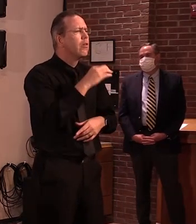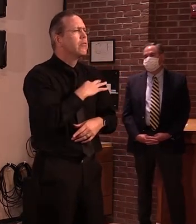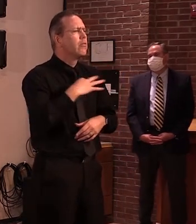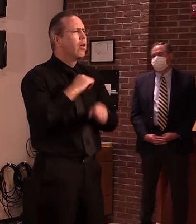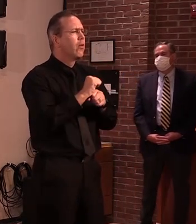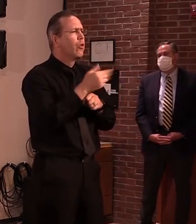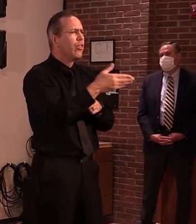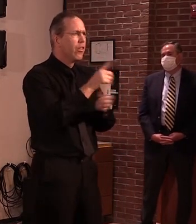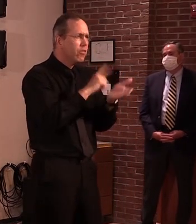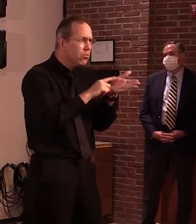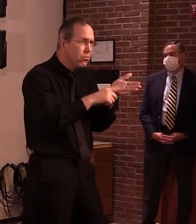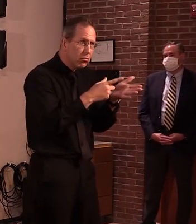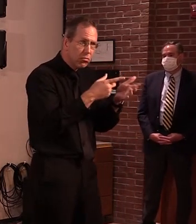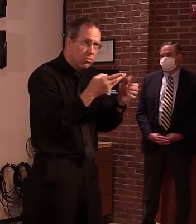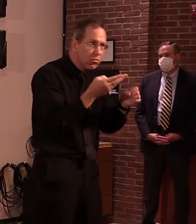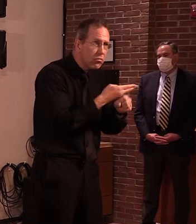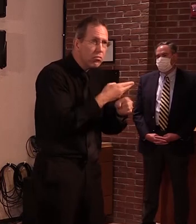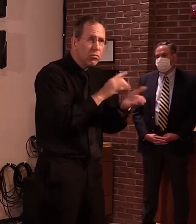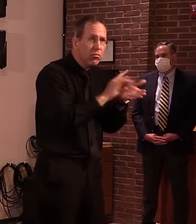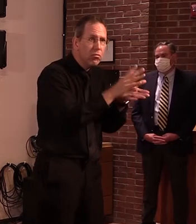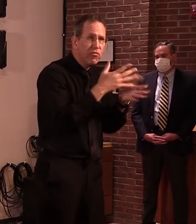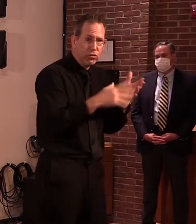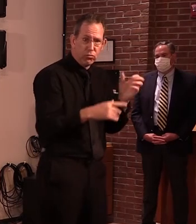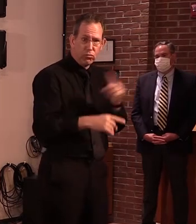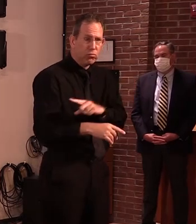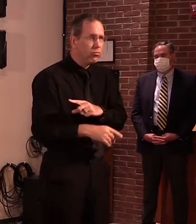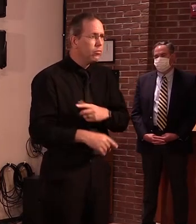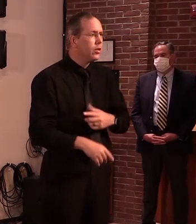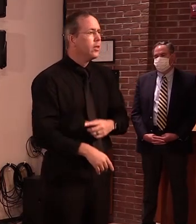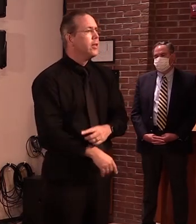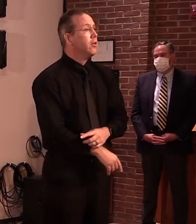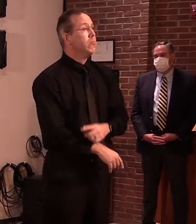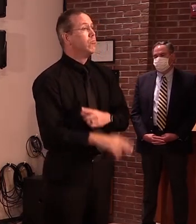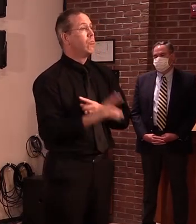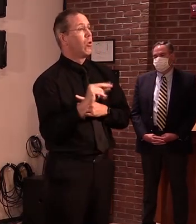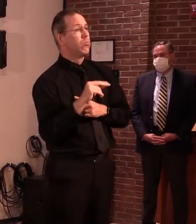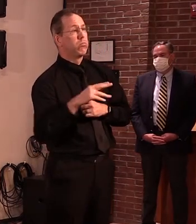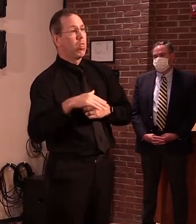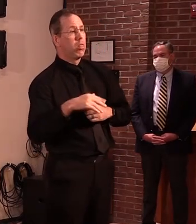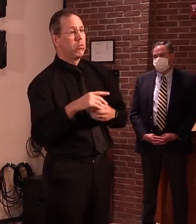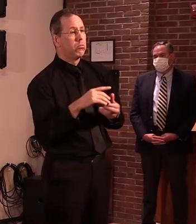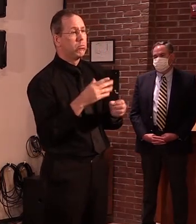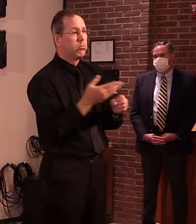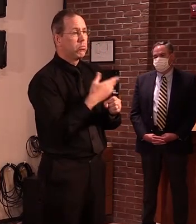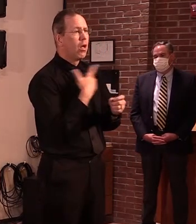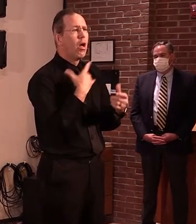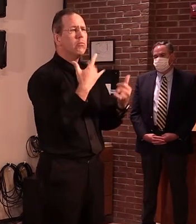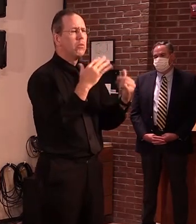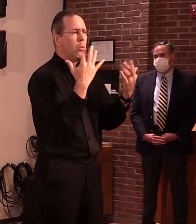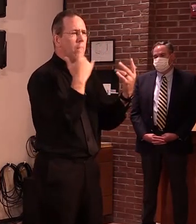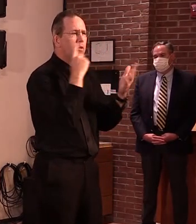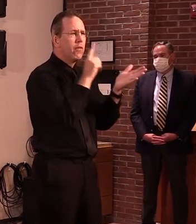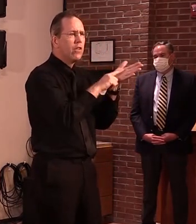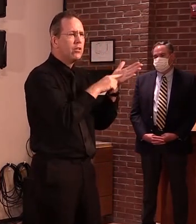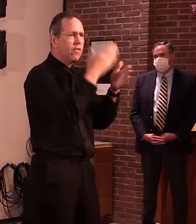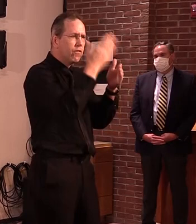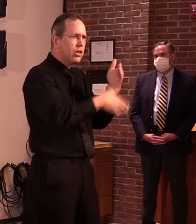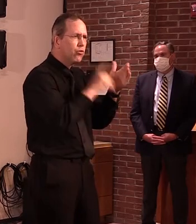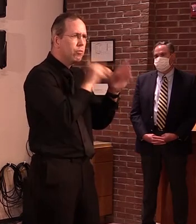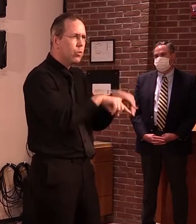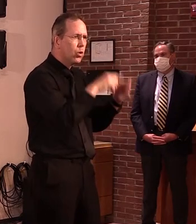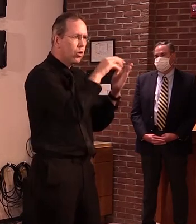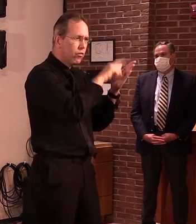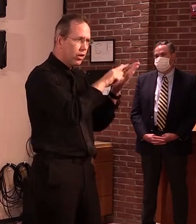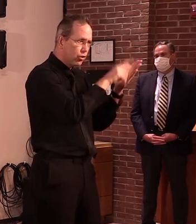of the external investigation, including the investigation that I have commissioned through the